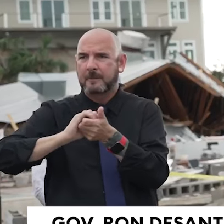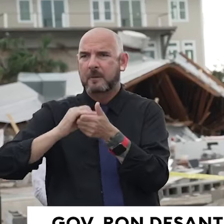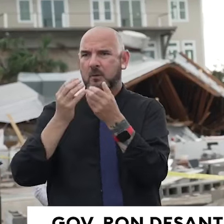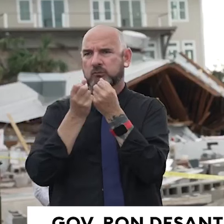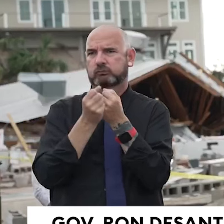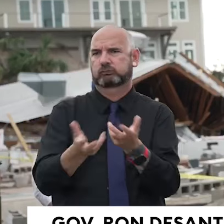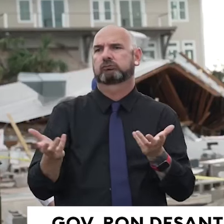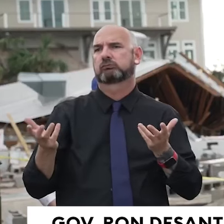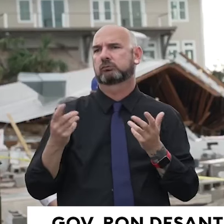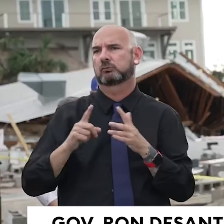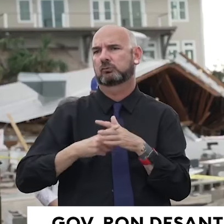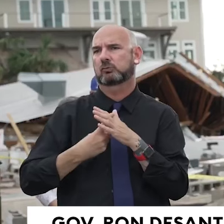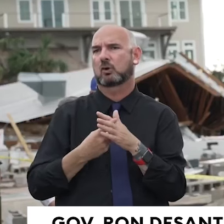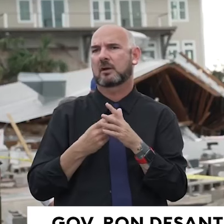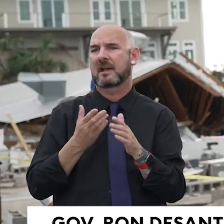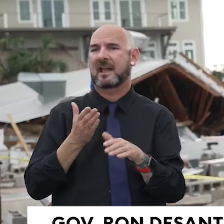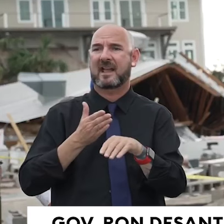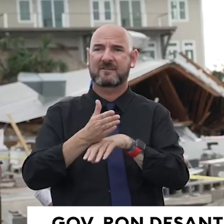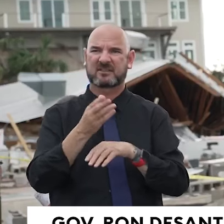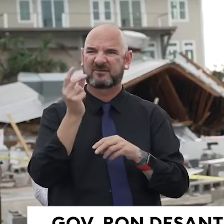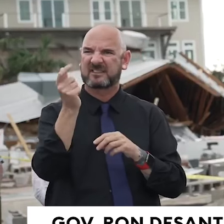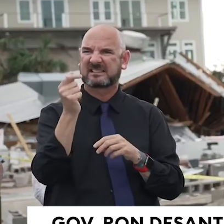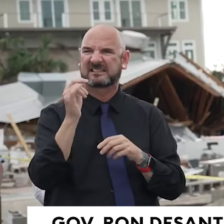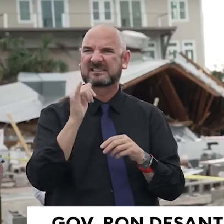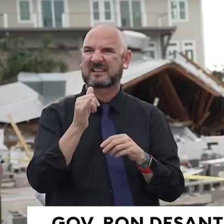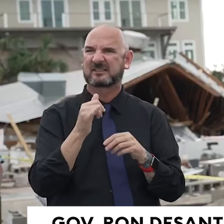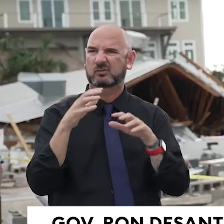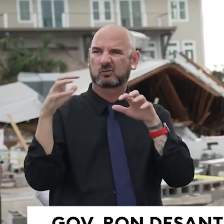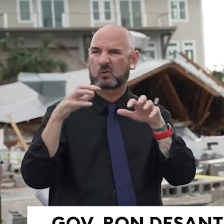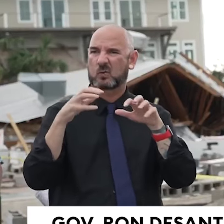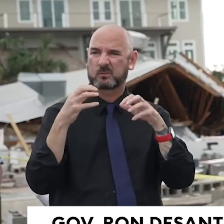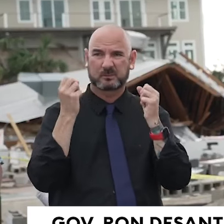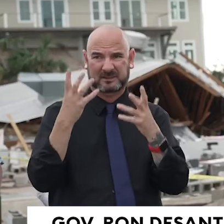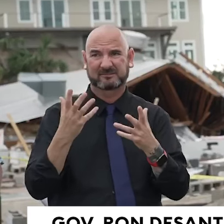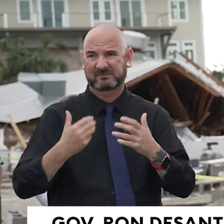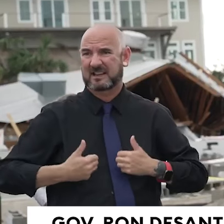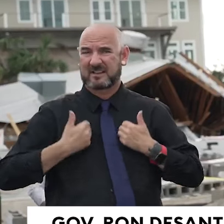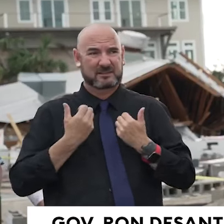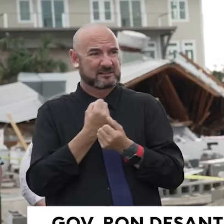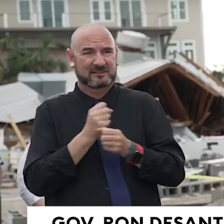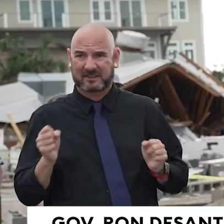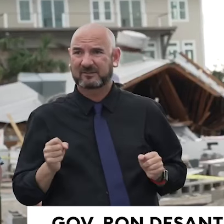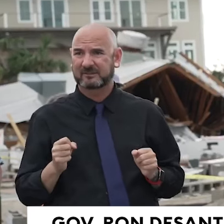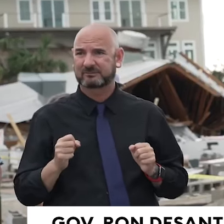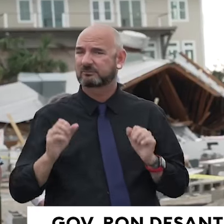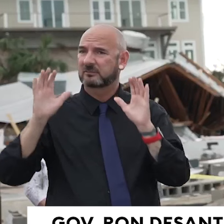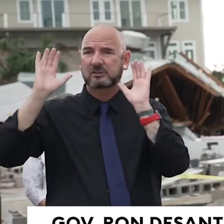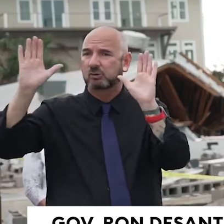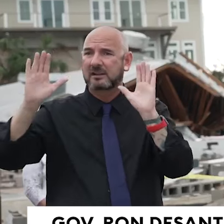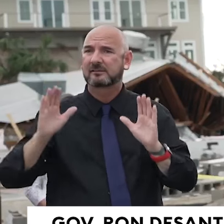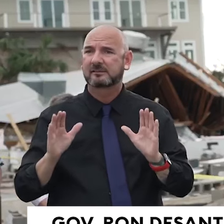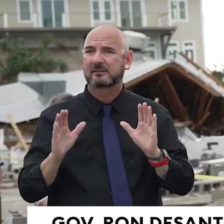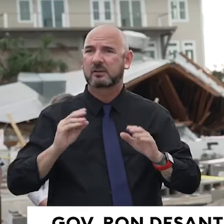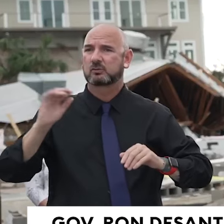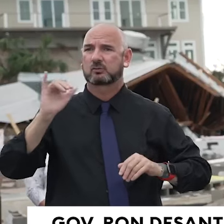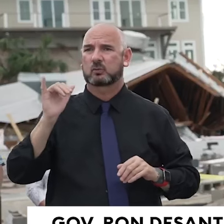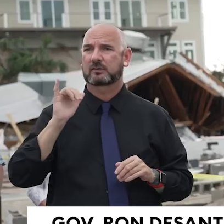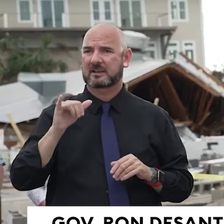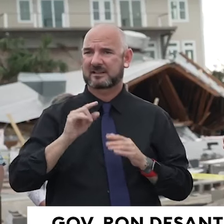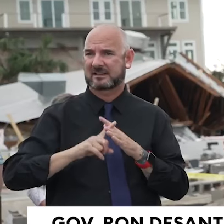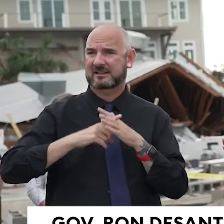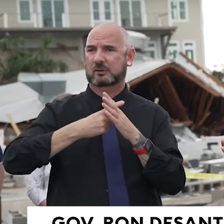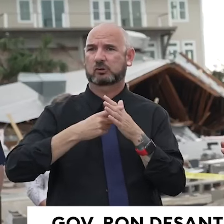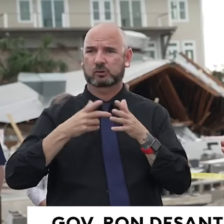lot of lives were saved. And that's great. We also, after that initial push, we did